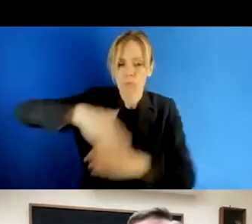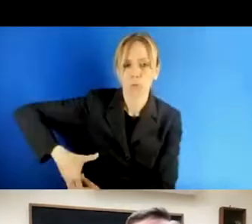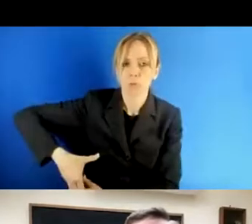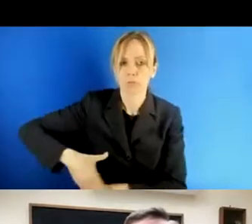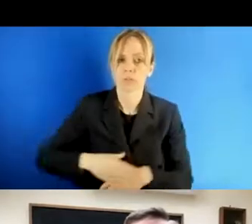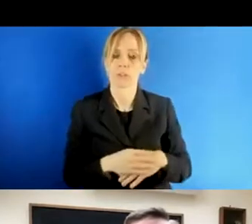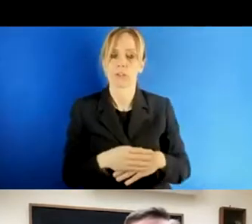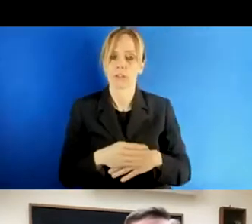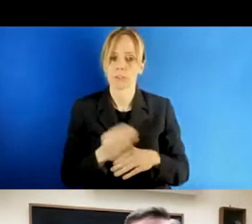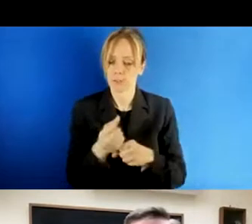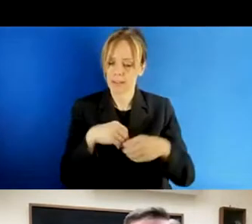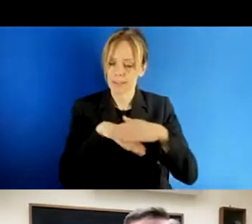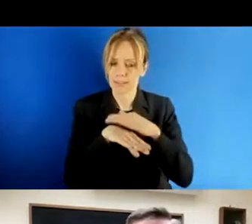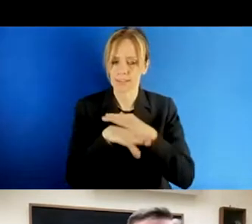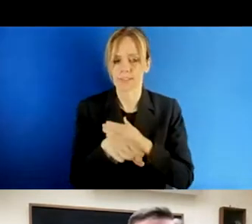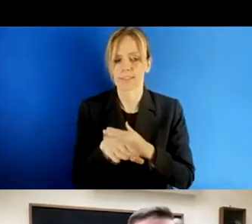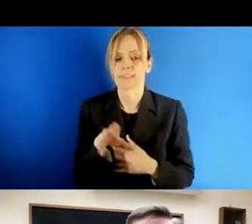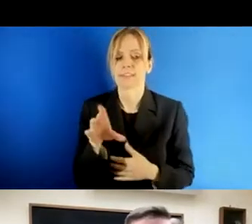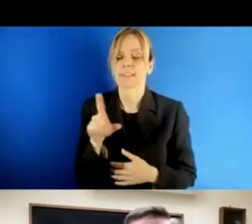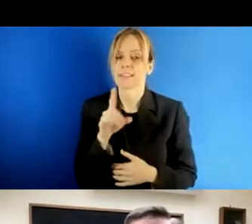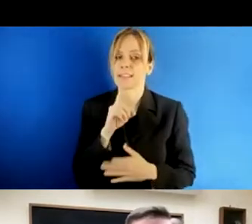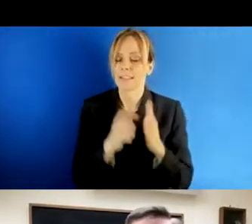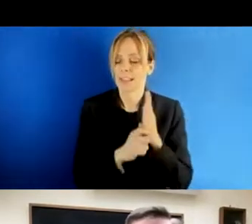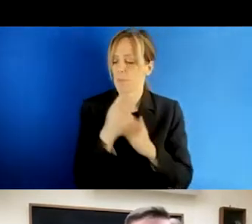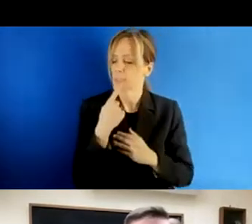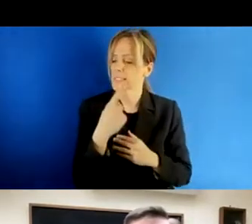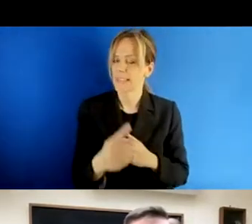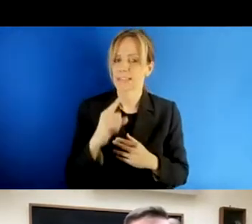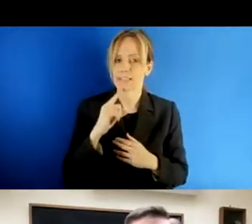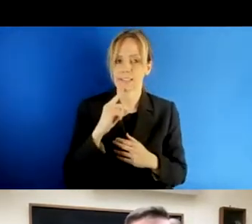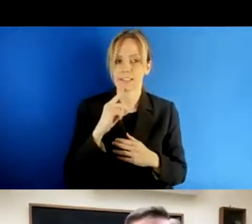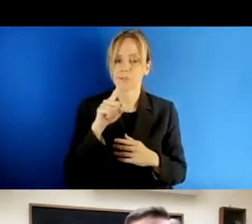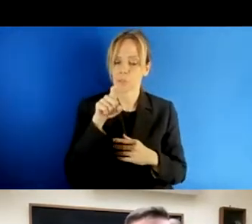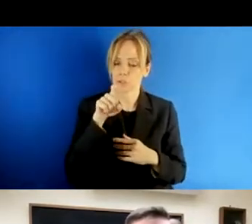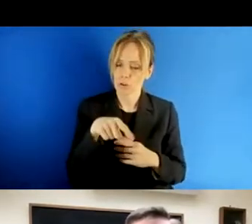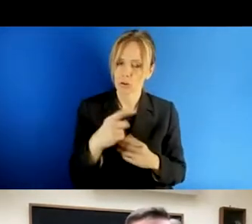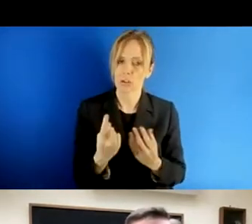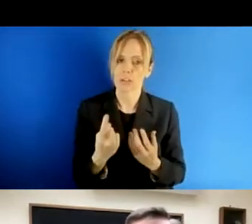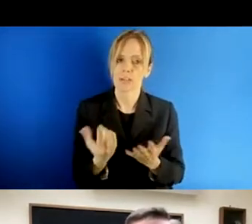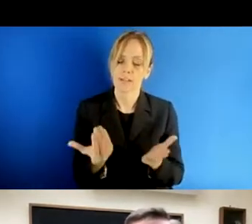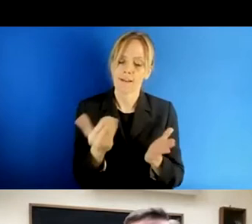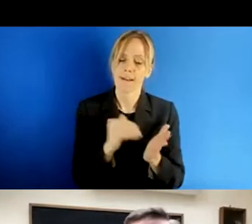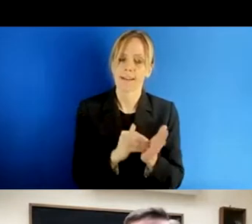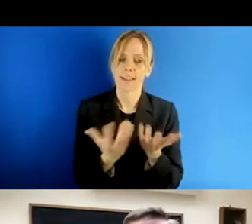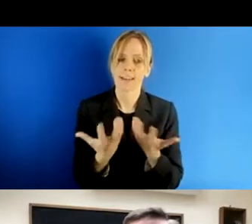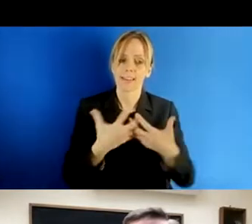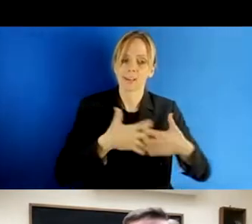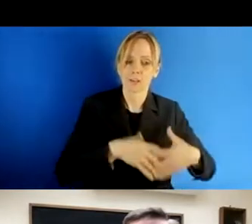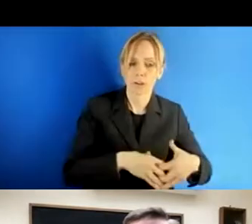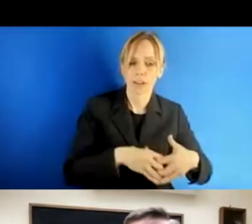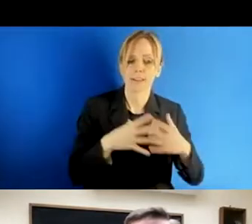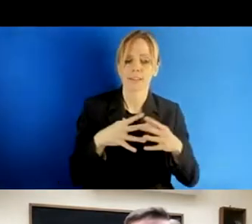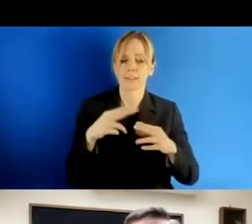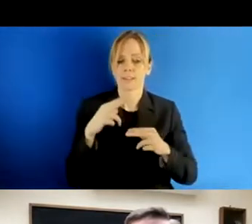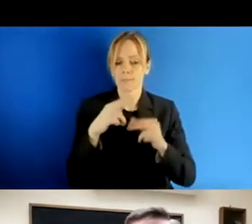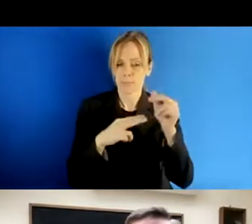has written that critical disability studies should reintegrate universal design practice in a project to formulate, quote,